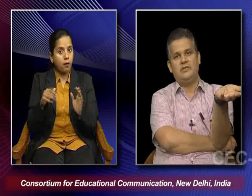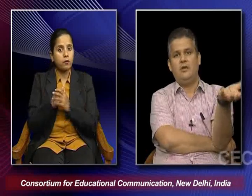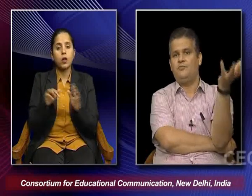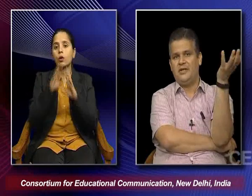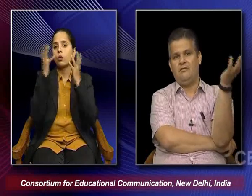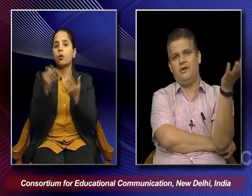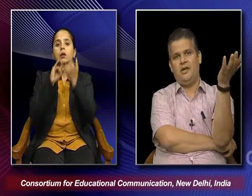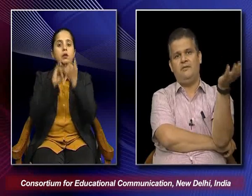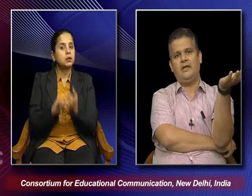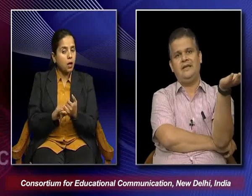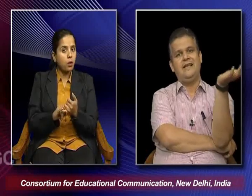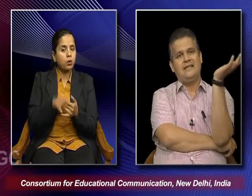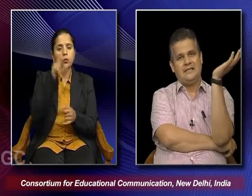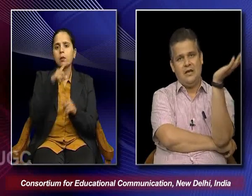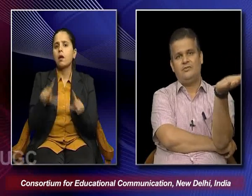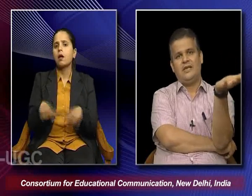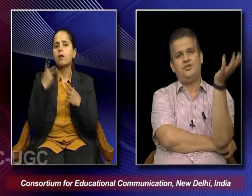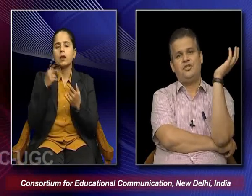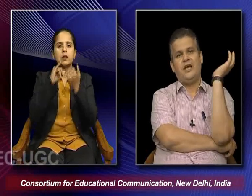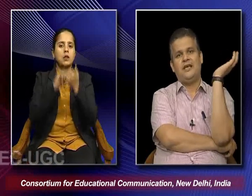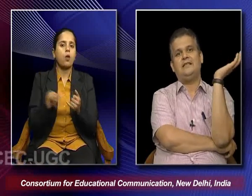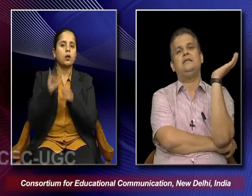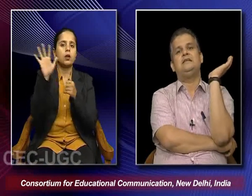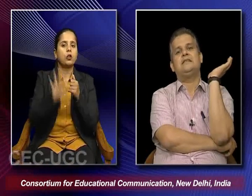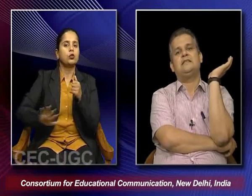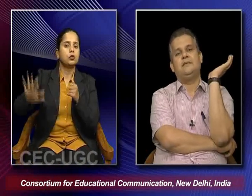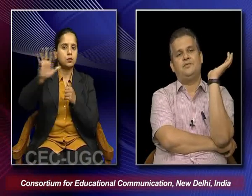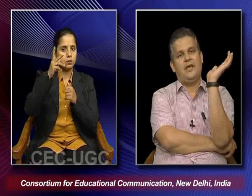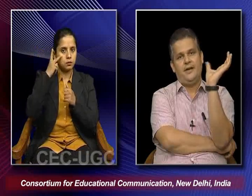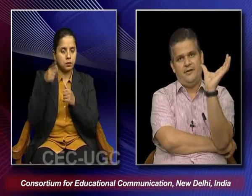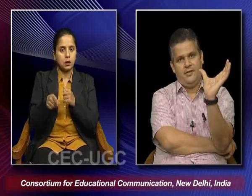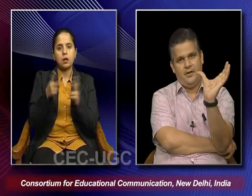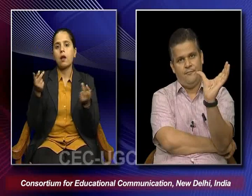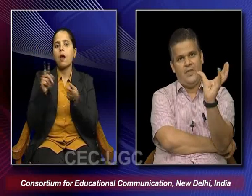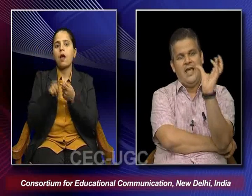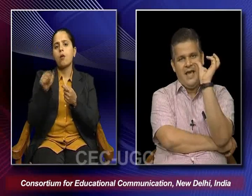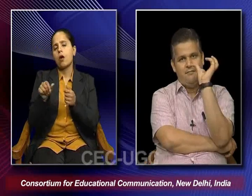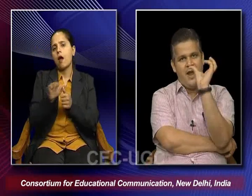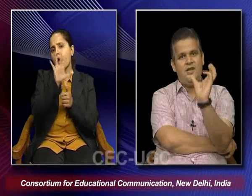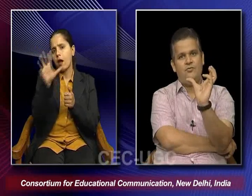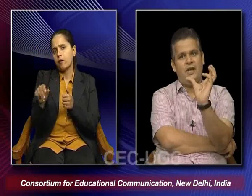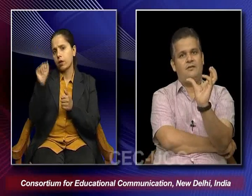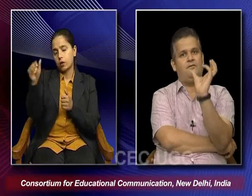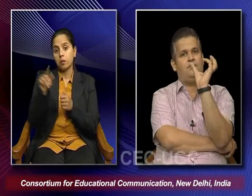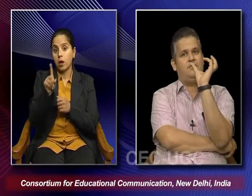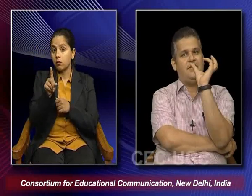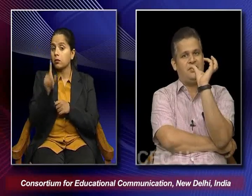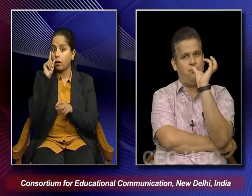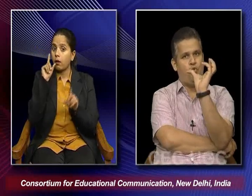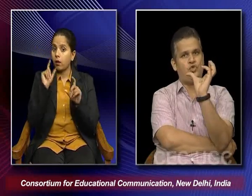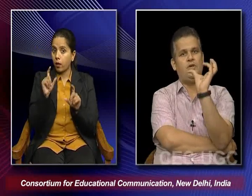global south, particularly living in South Asia and the sub-Saharan Africa. And mind you that